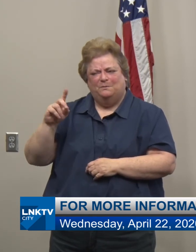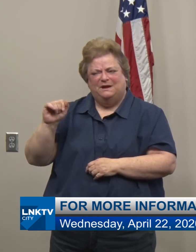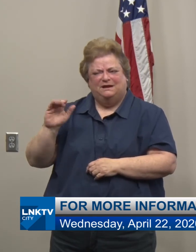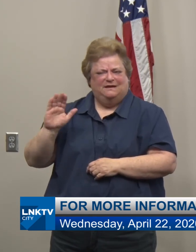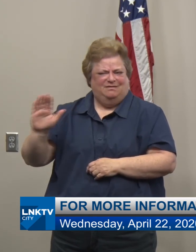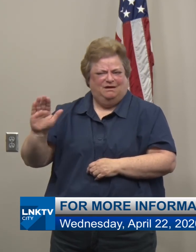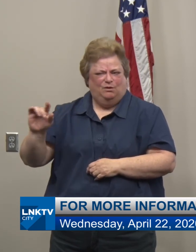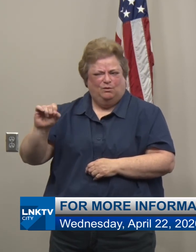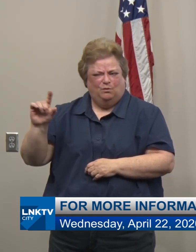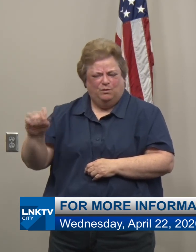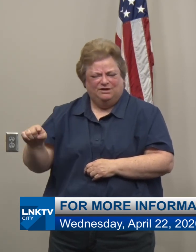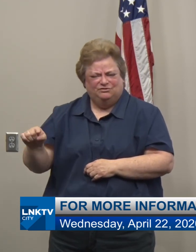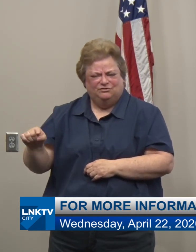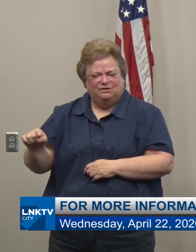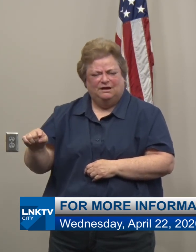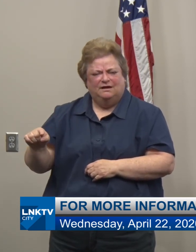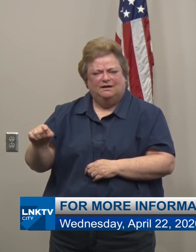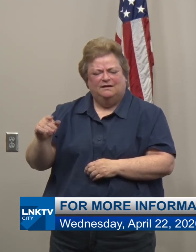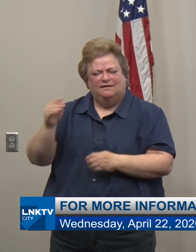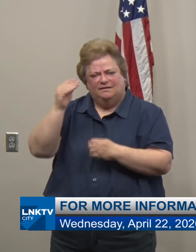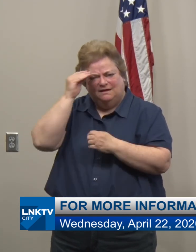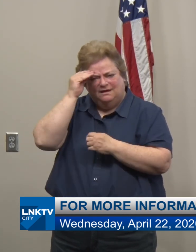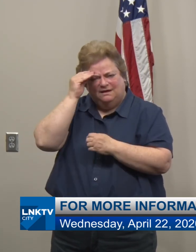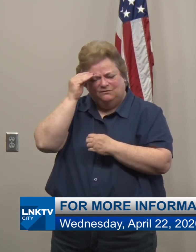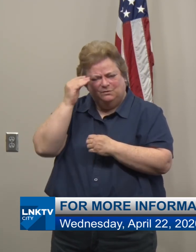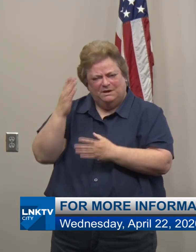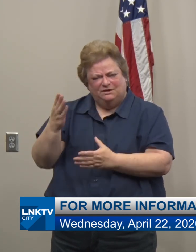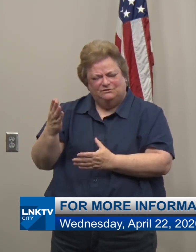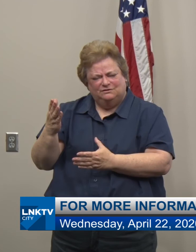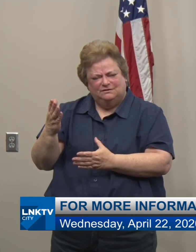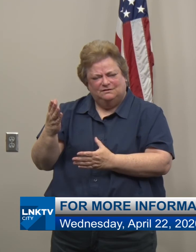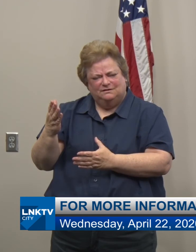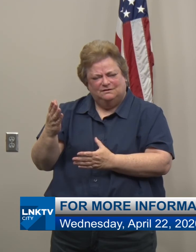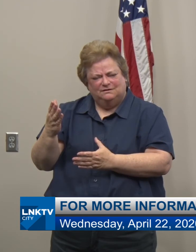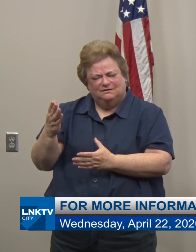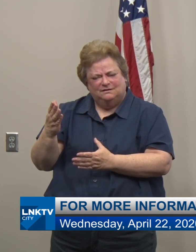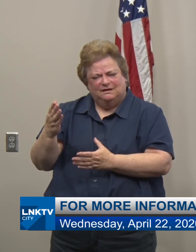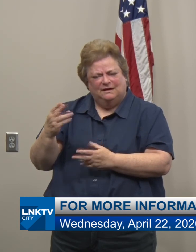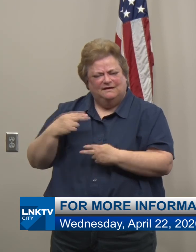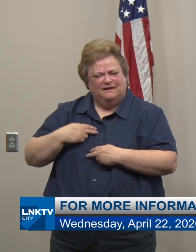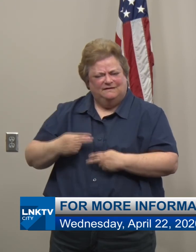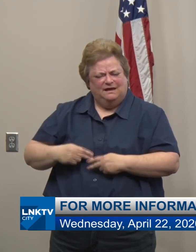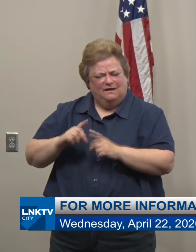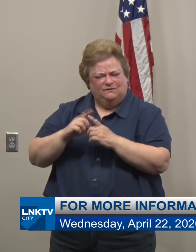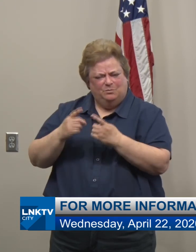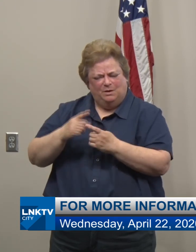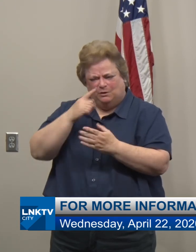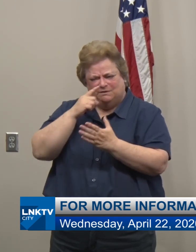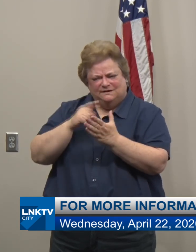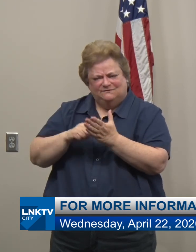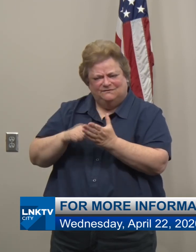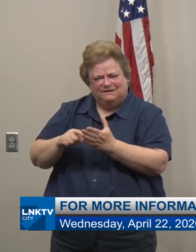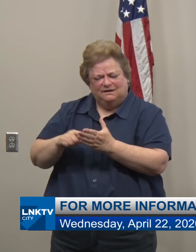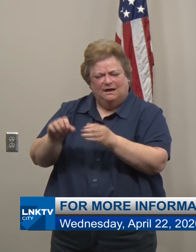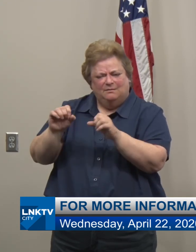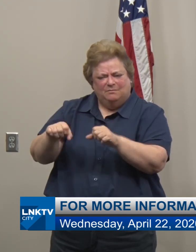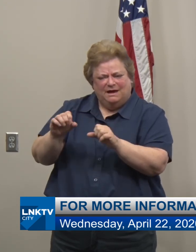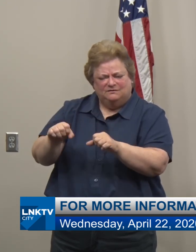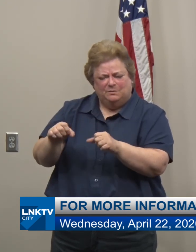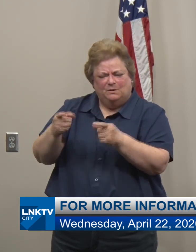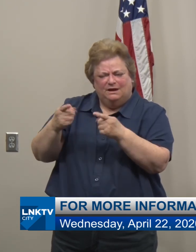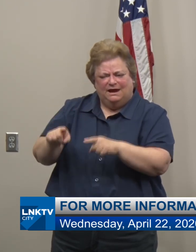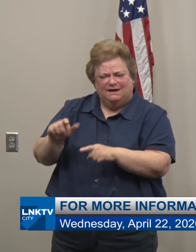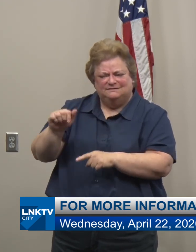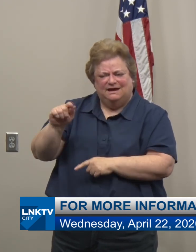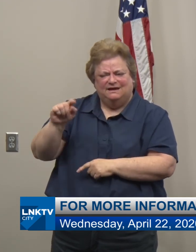but were the information you had, says the health department was investigating a potential case at